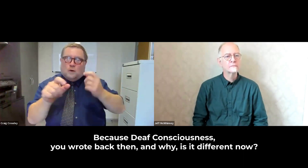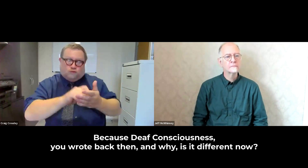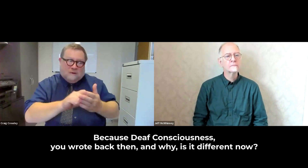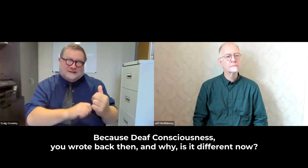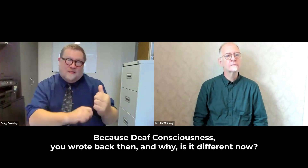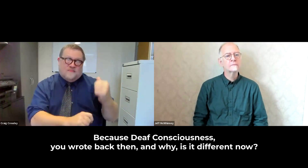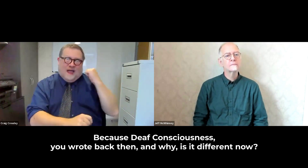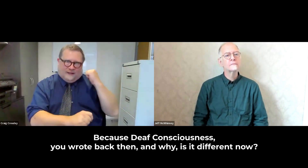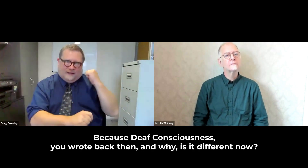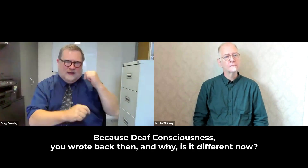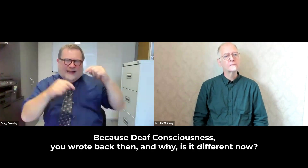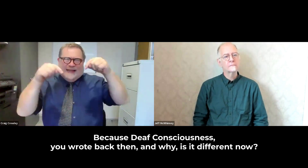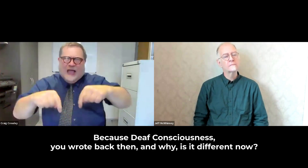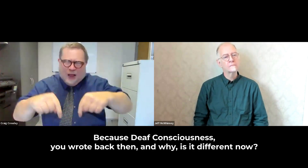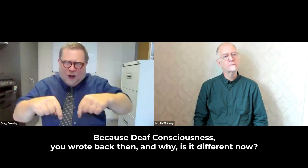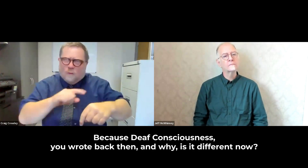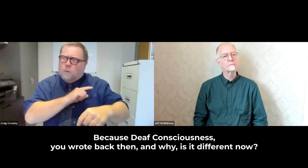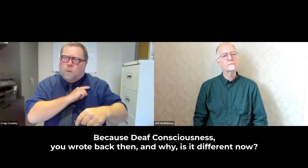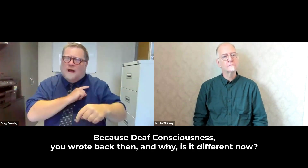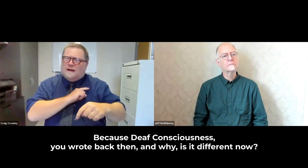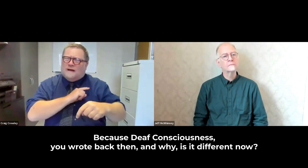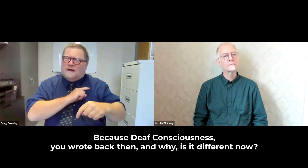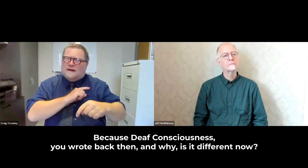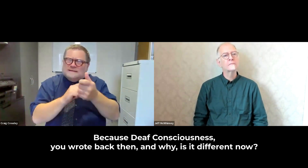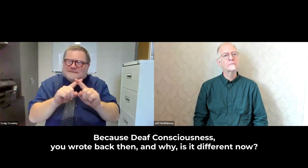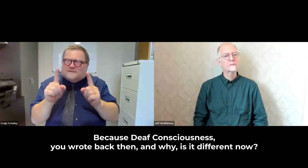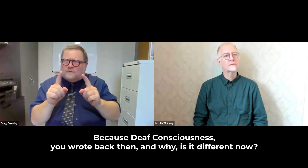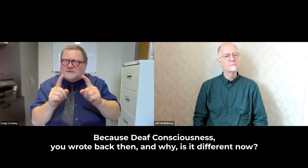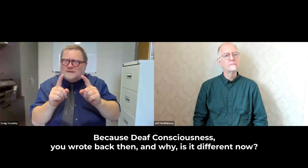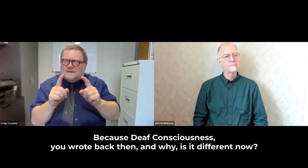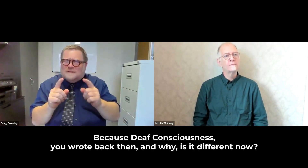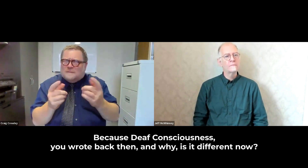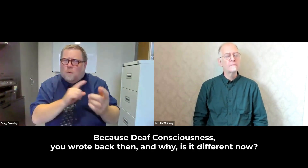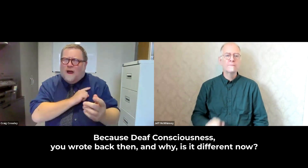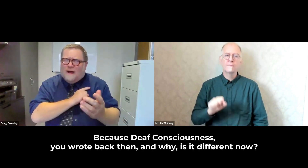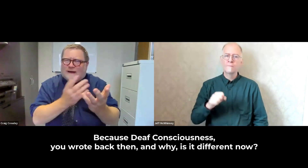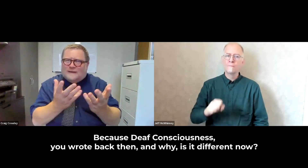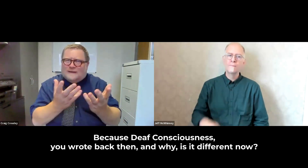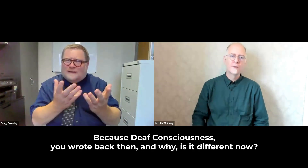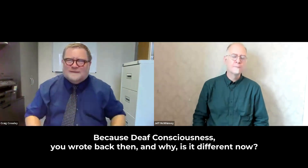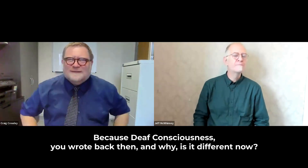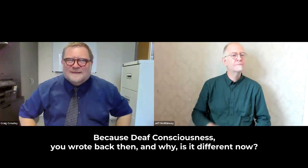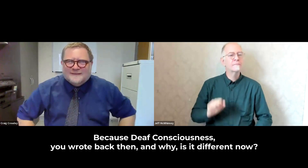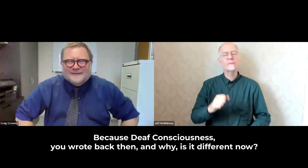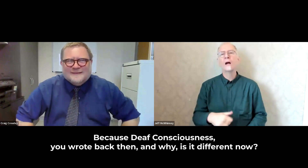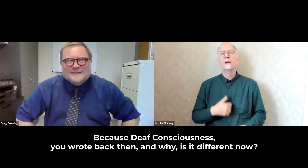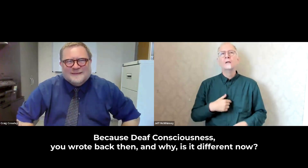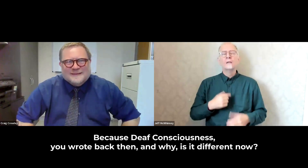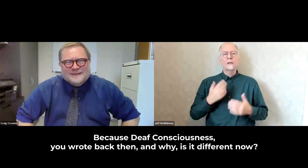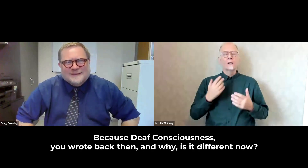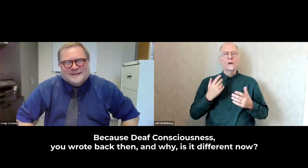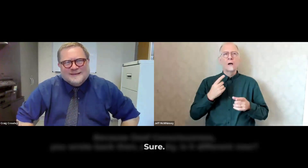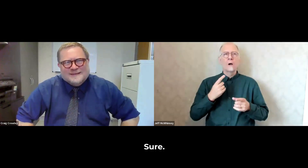Because deaf consciousness you wrote back then, and why is it different